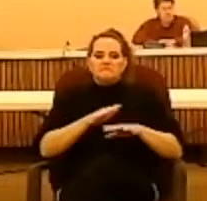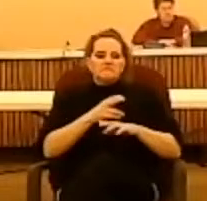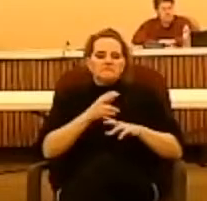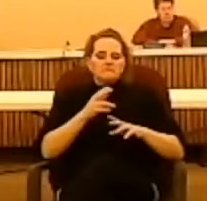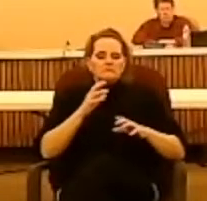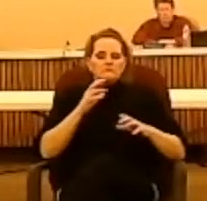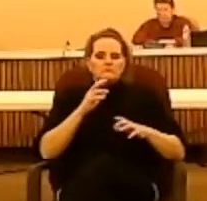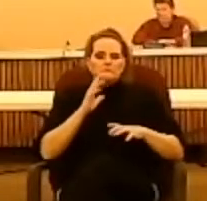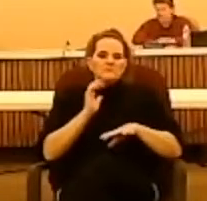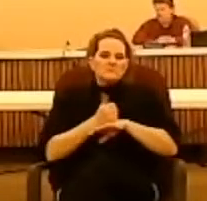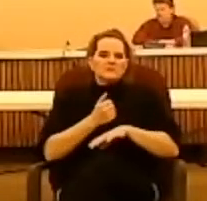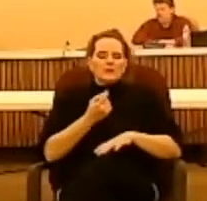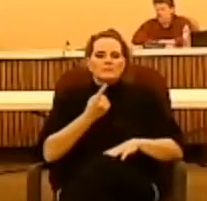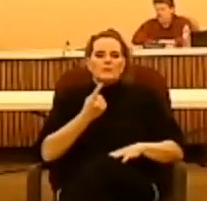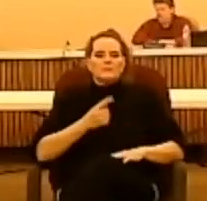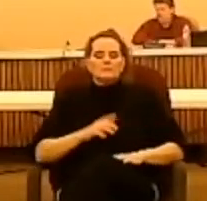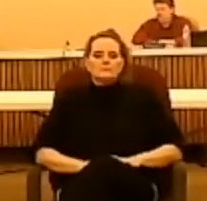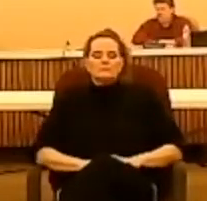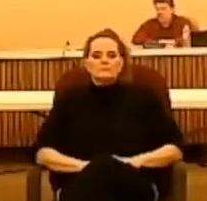So